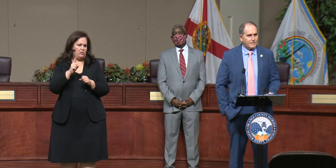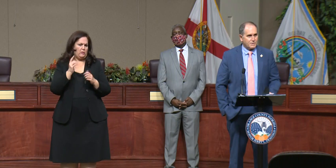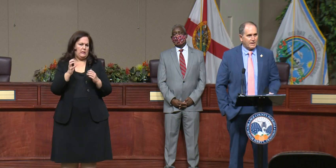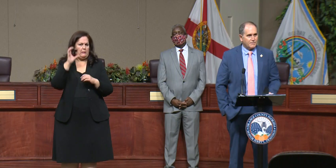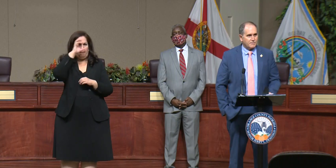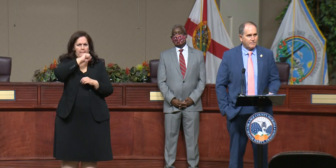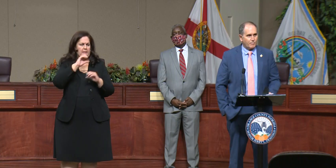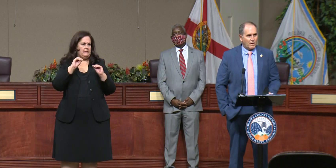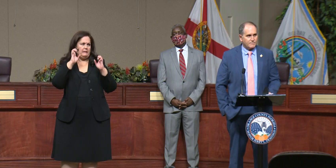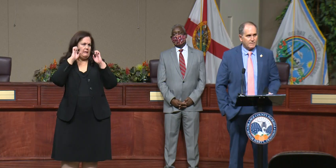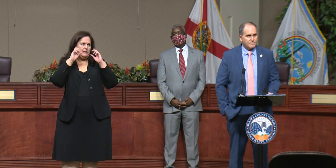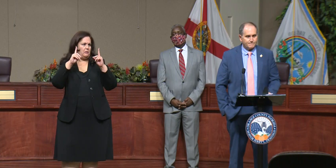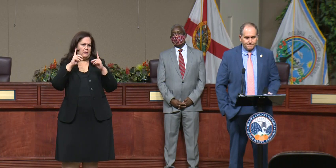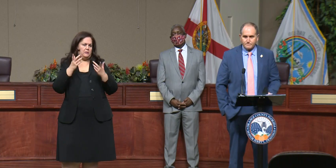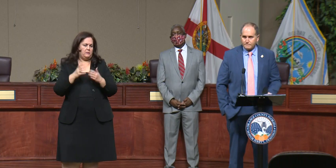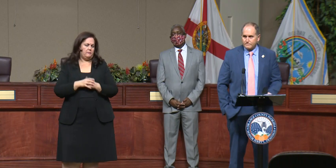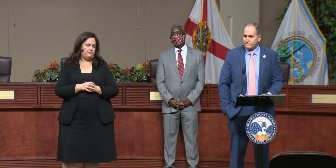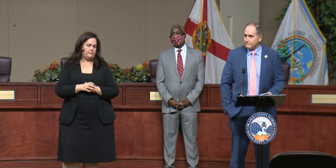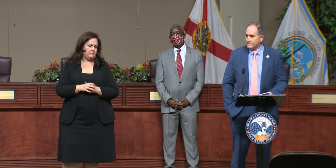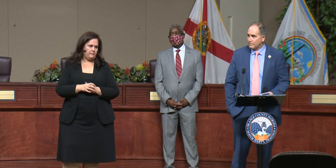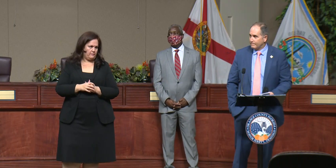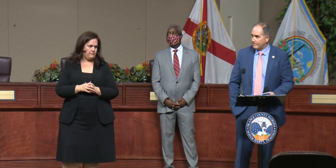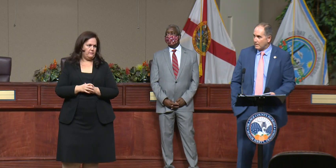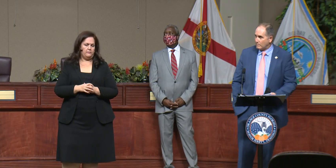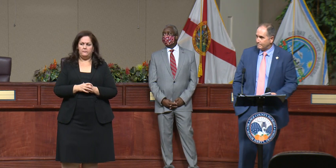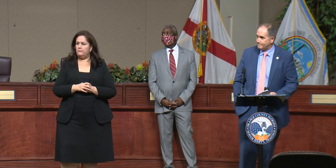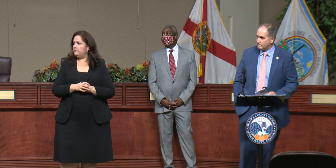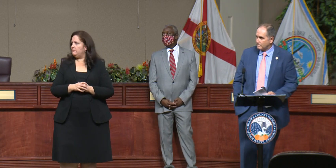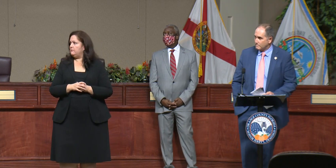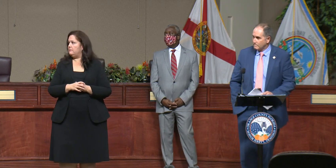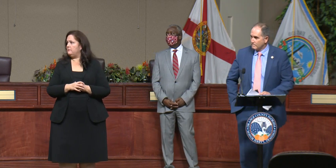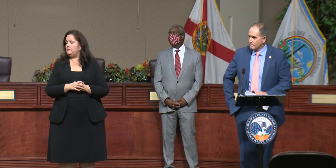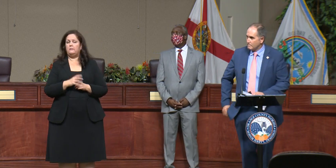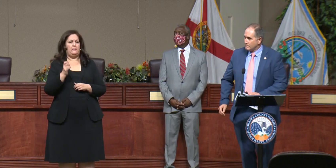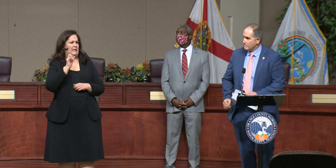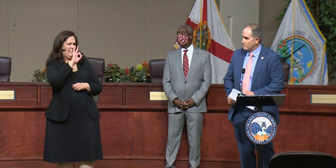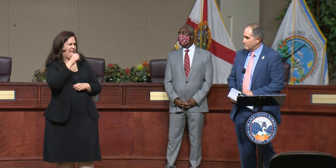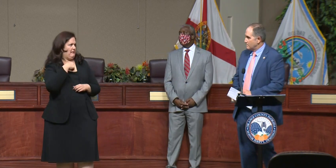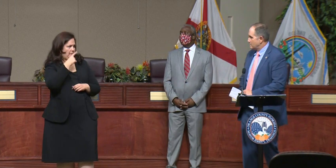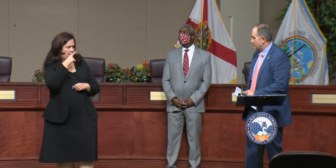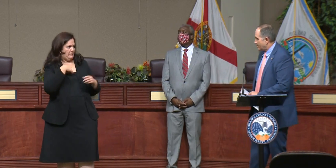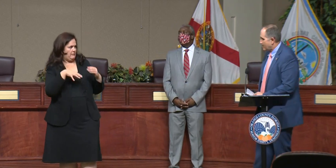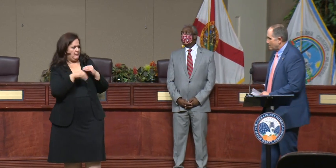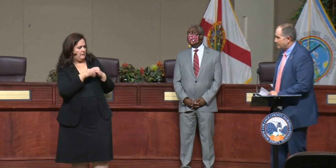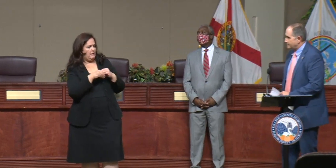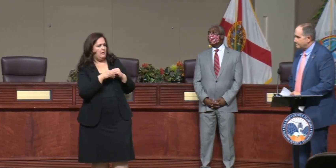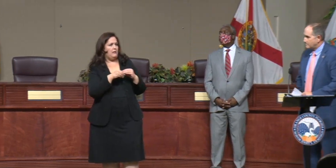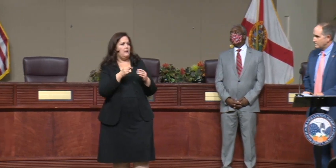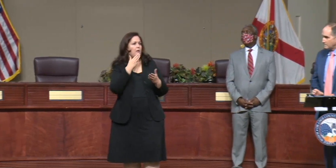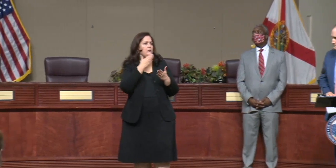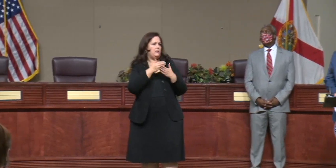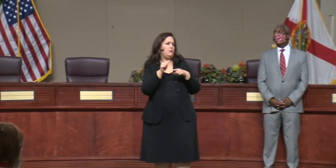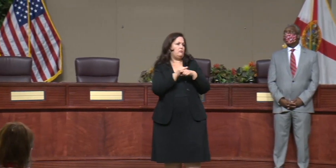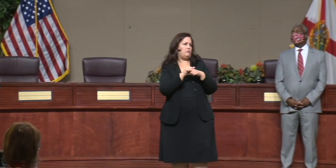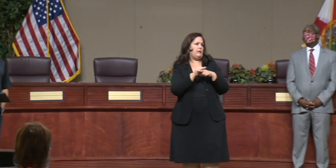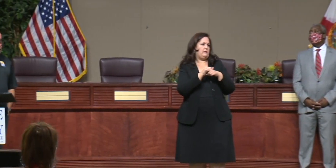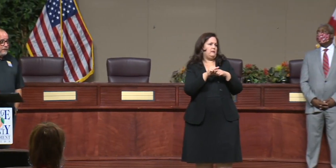their education in the process. So, Scott, if I may add also, it was a good exercise.